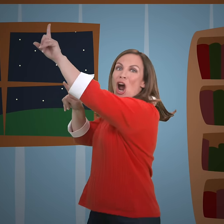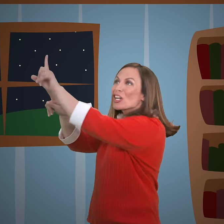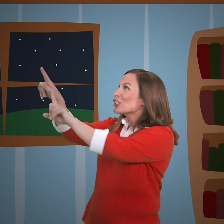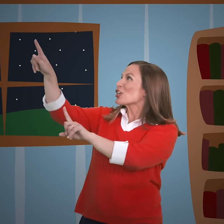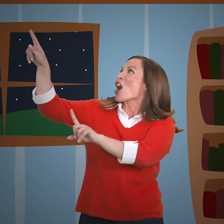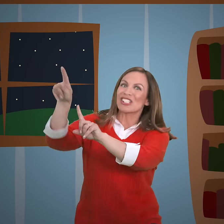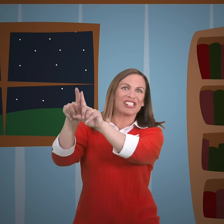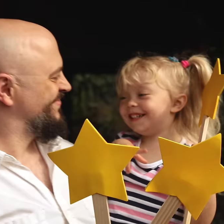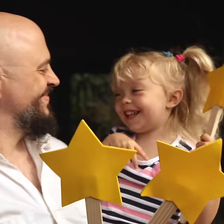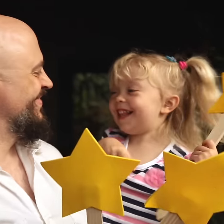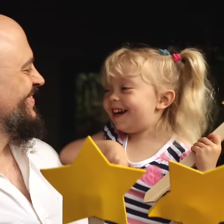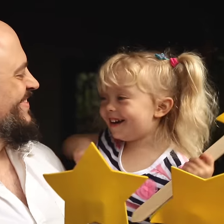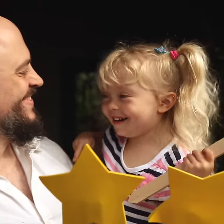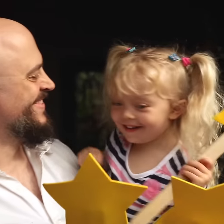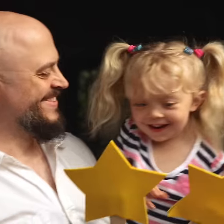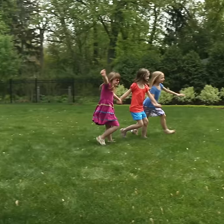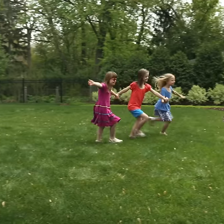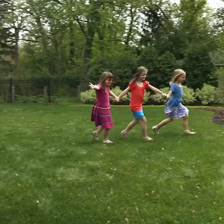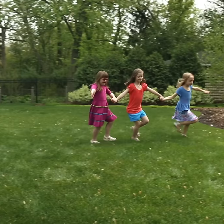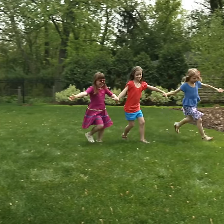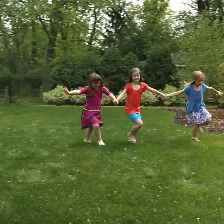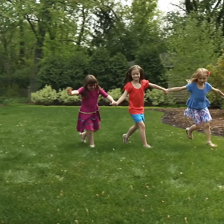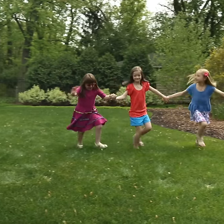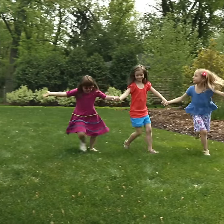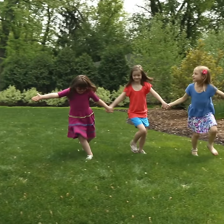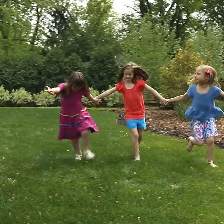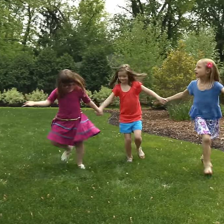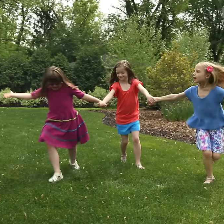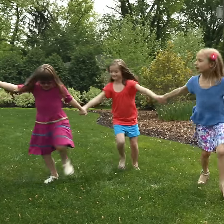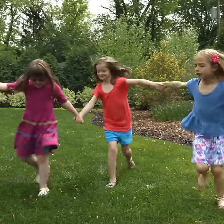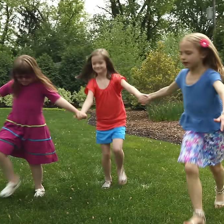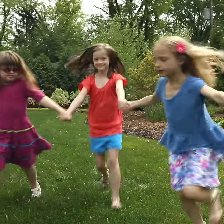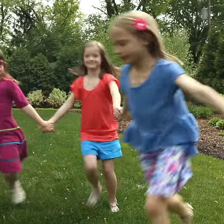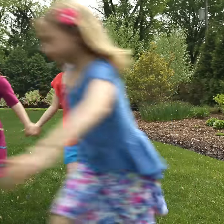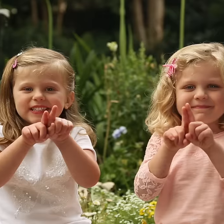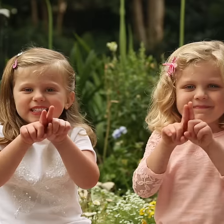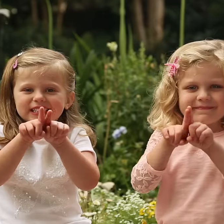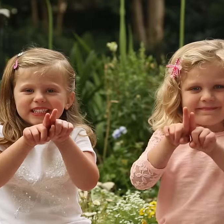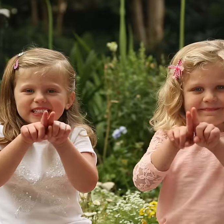stars, stars, stars. See how far we'll fly, fly, fly. Keep looking to